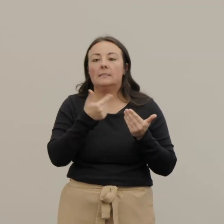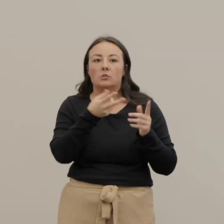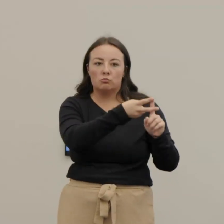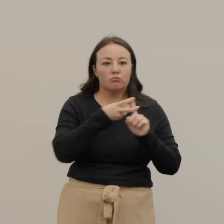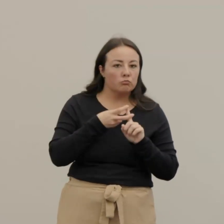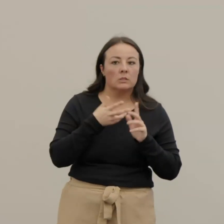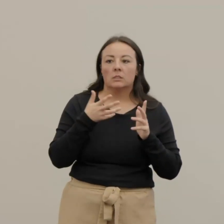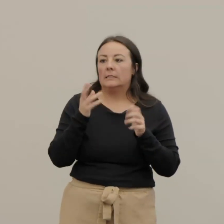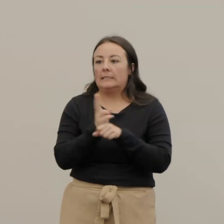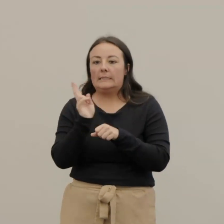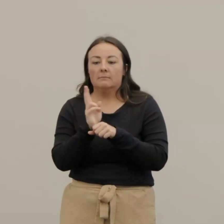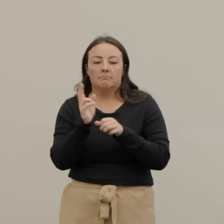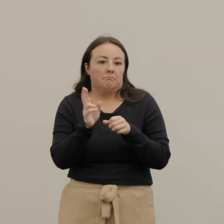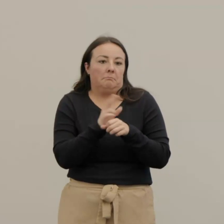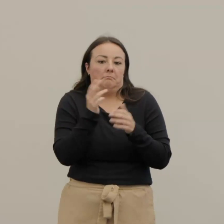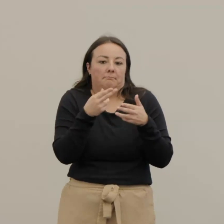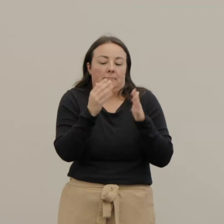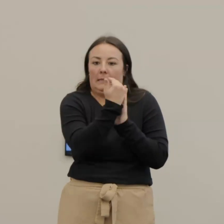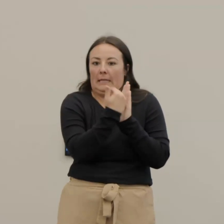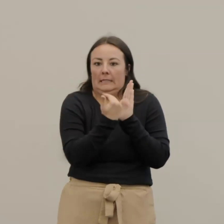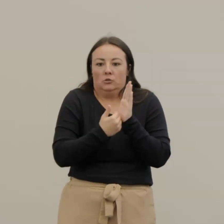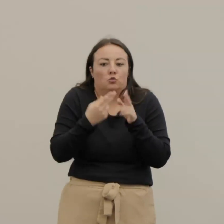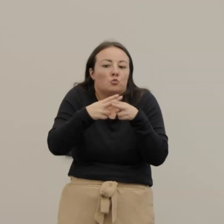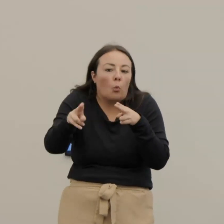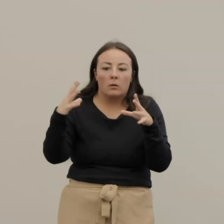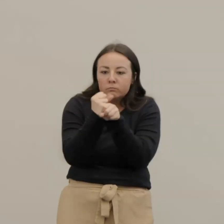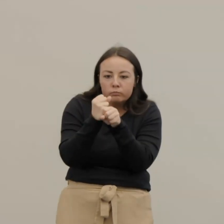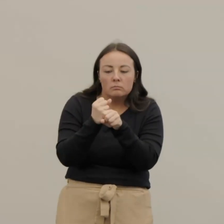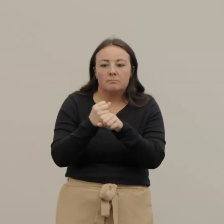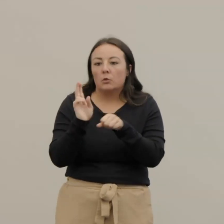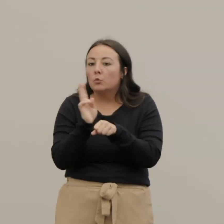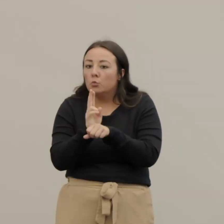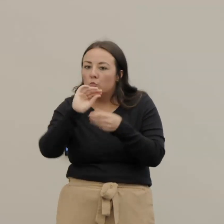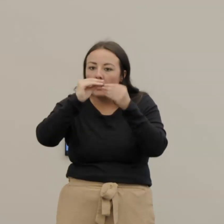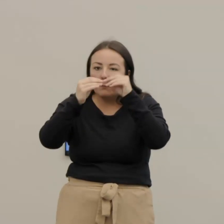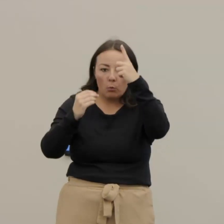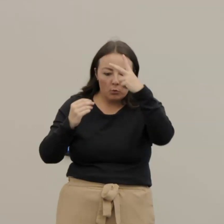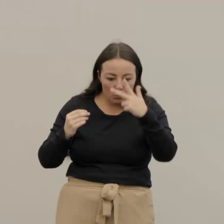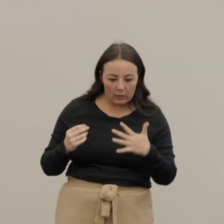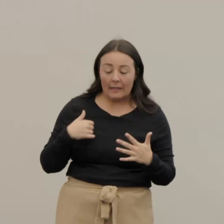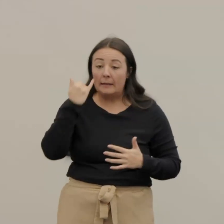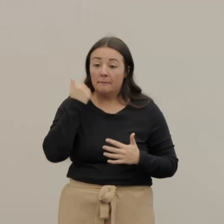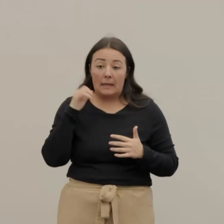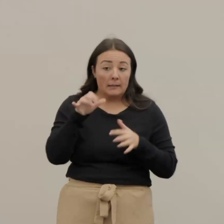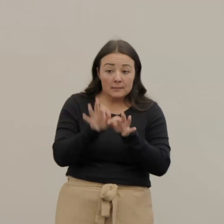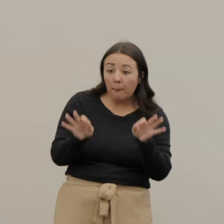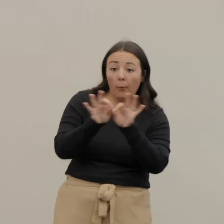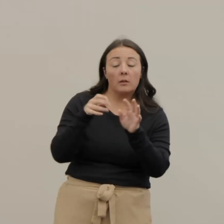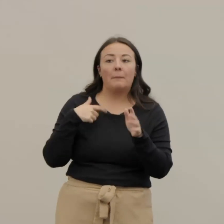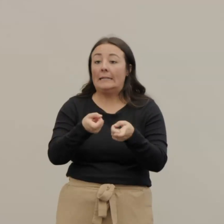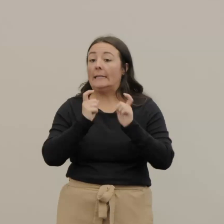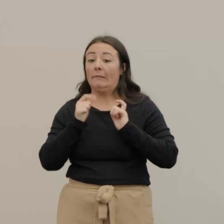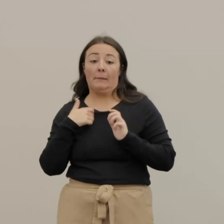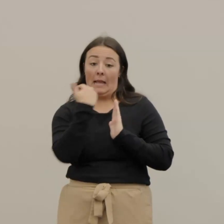grab. They're short. I'll use numbers for when the order matters, but give me a bulleted list